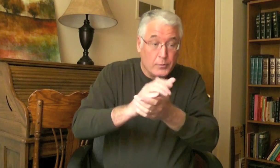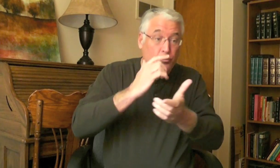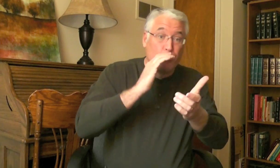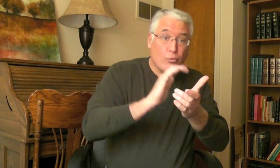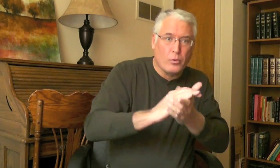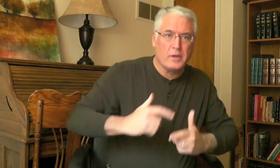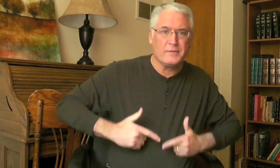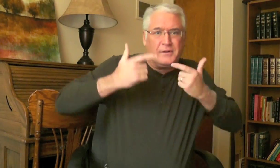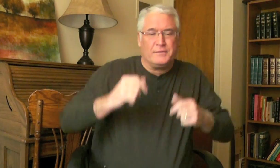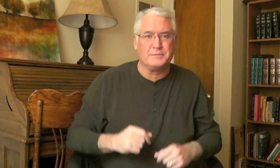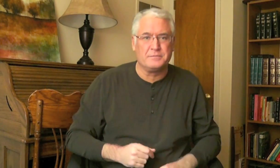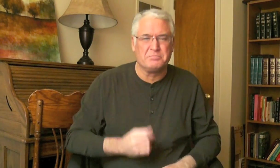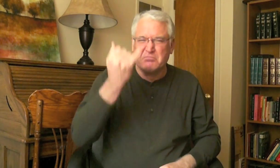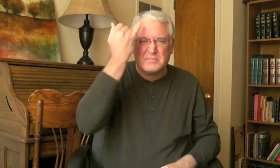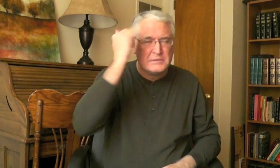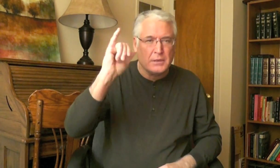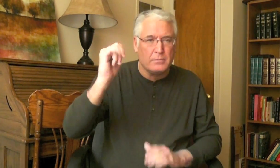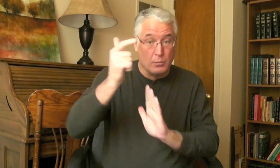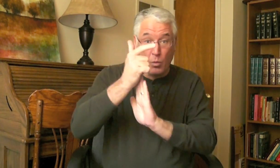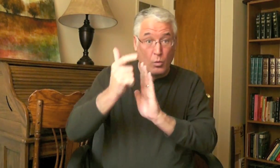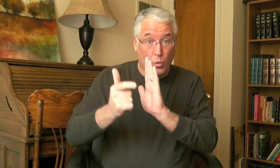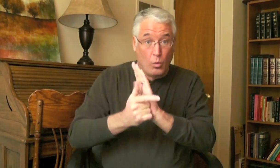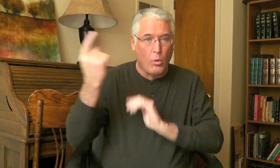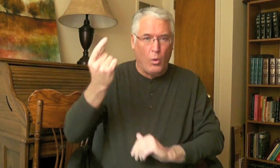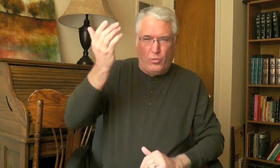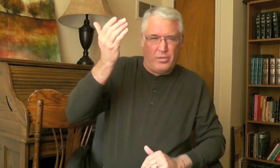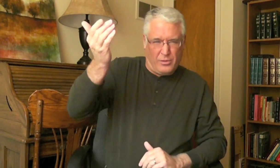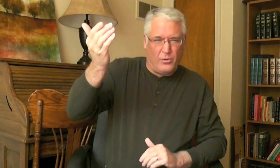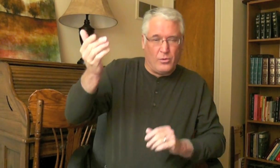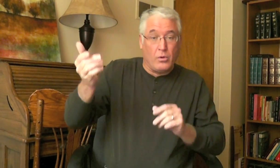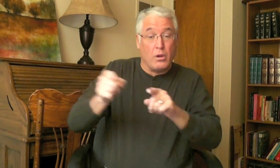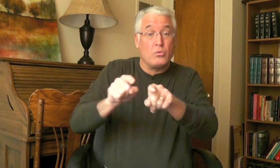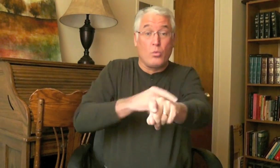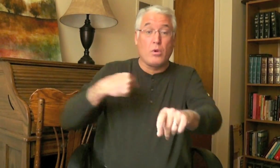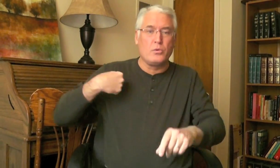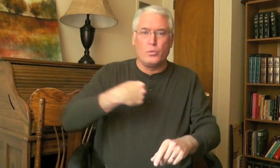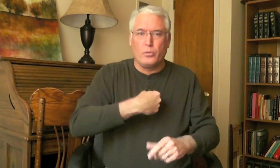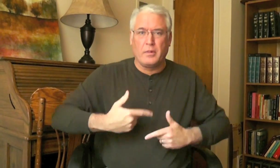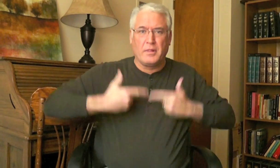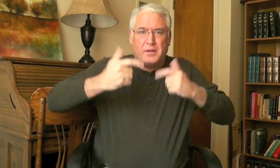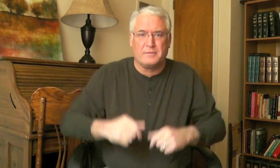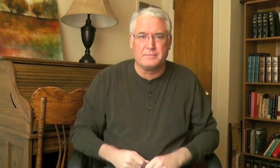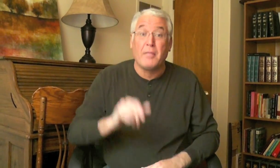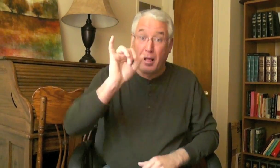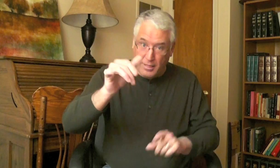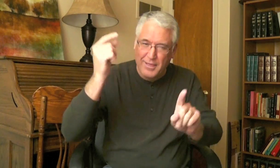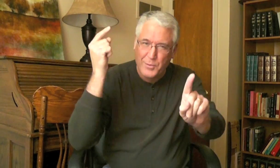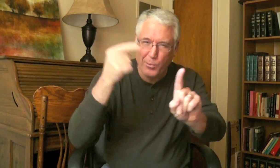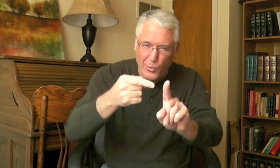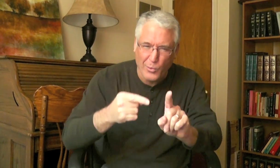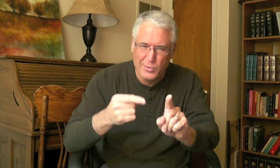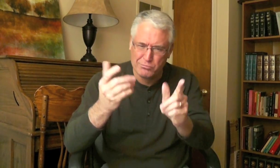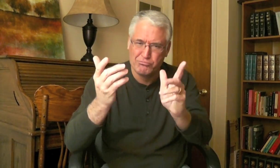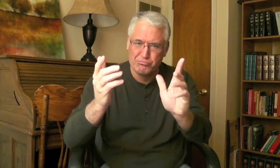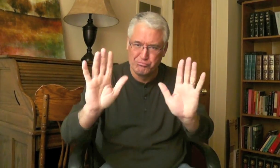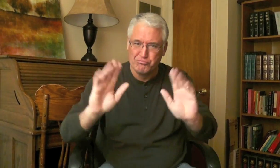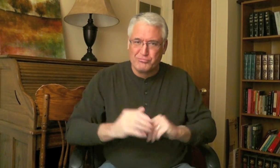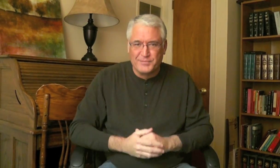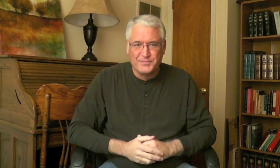they live, that they will be married. It's the same as the law. As long as we're alive, we obey the law. That's